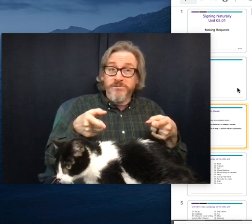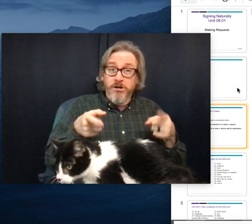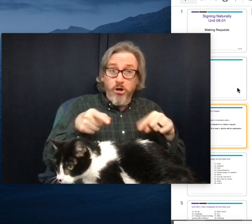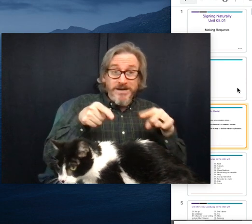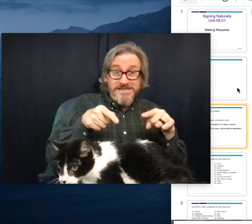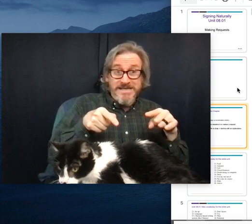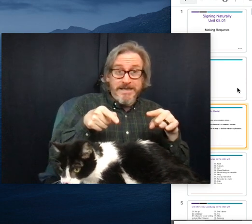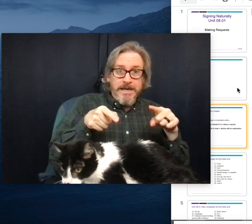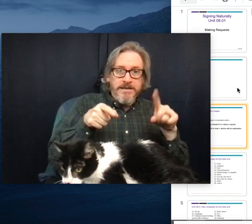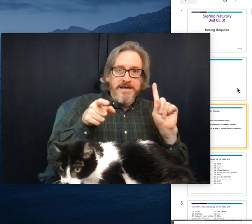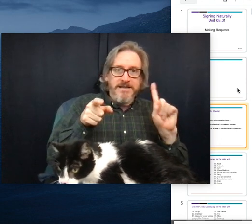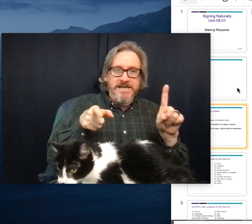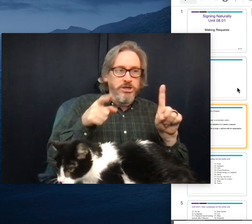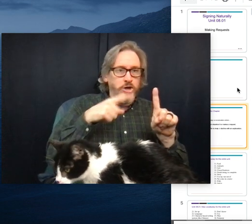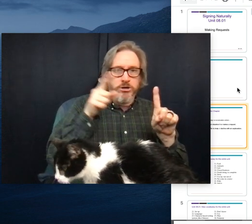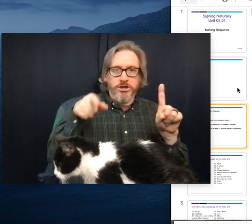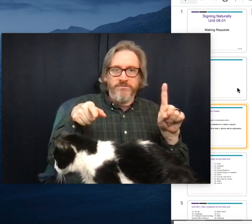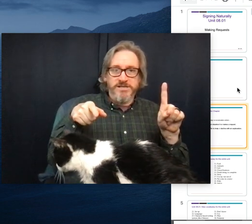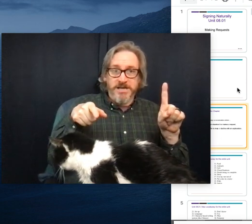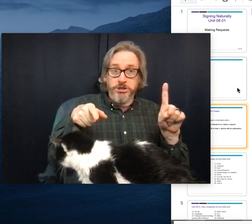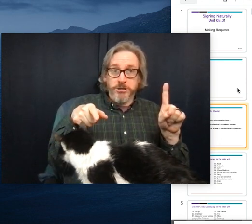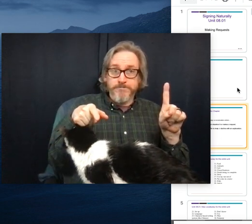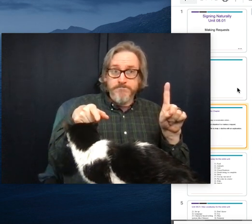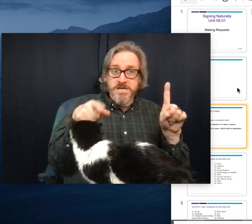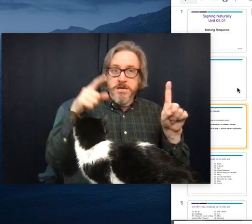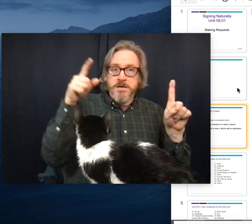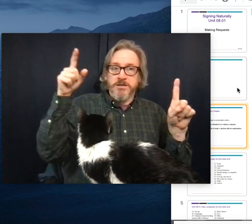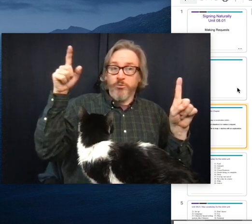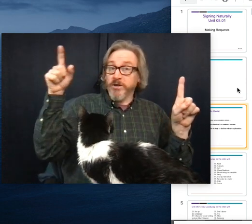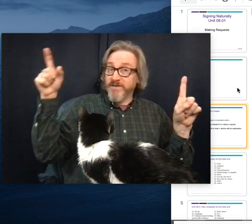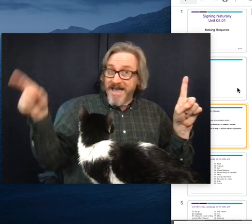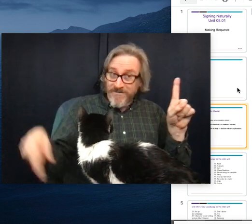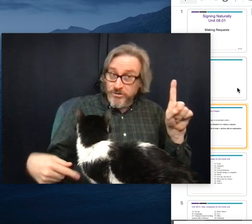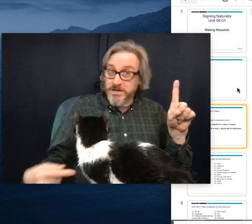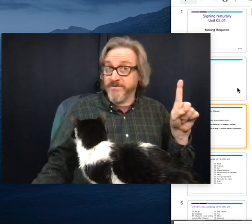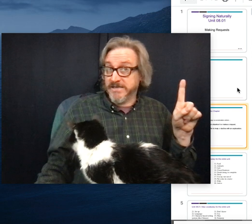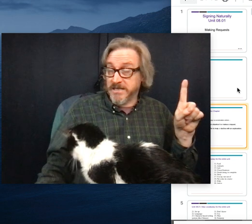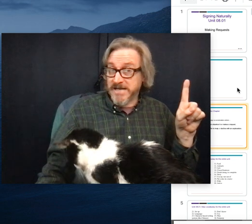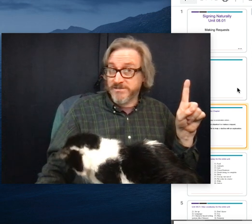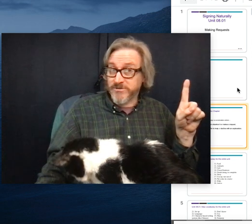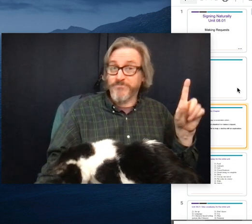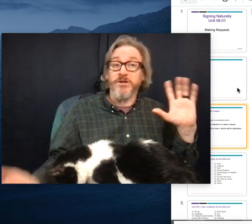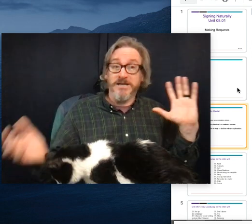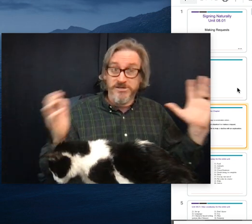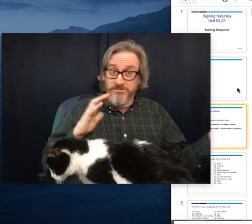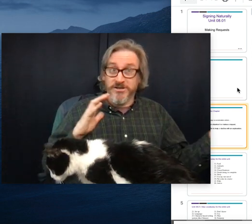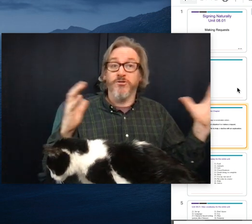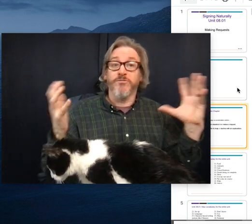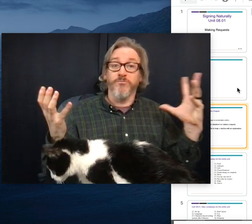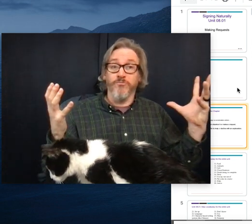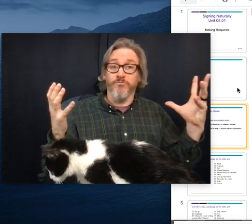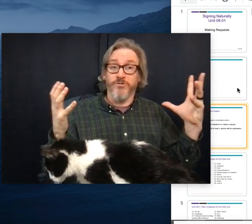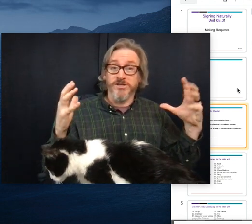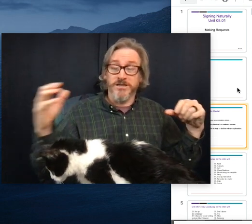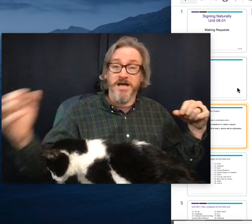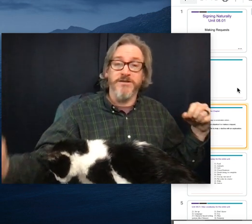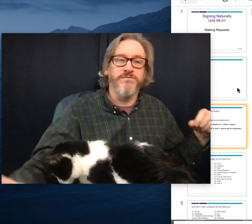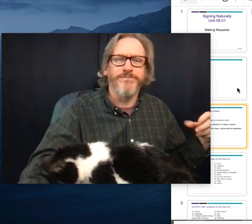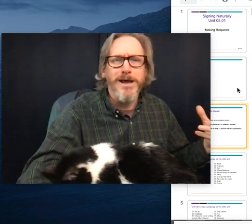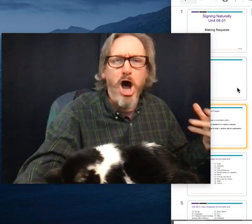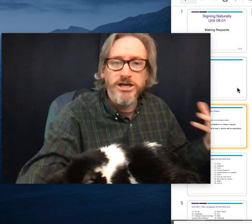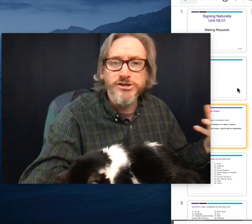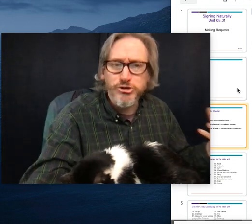can already see that that's a longer conversation than we've ever done in this class, right? It's, there's a